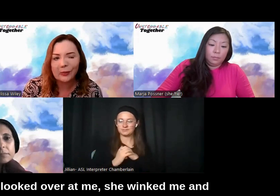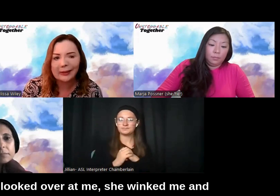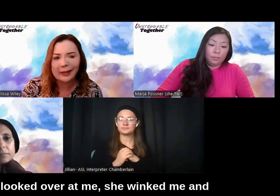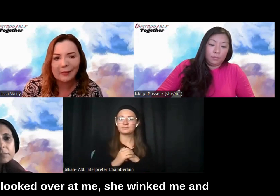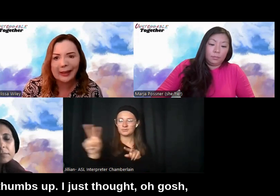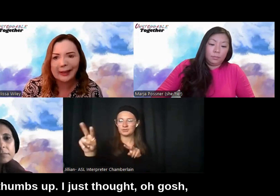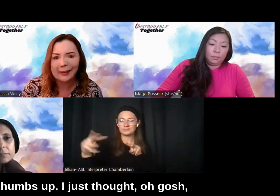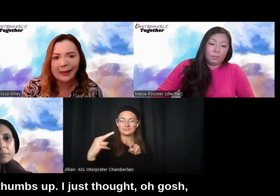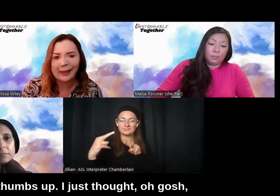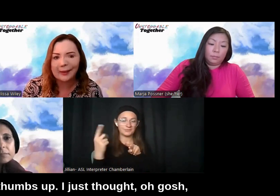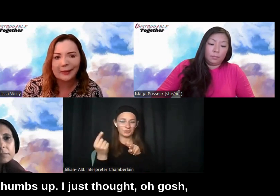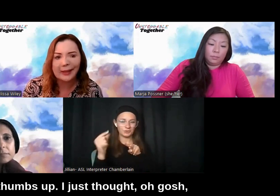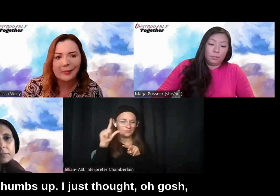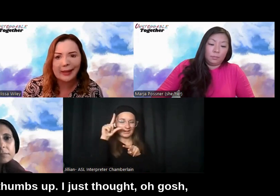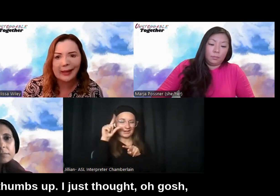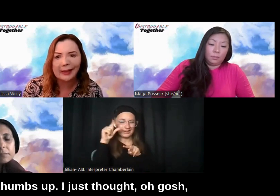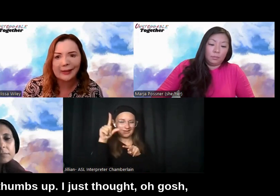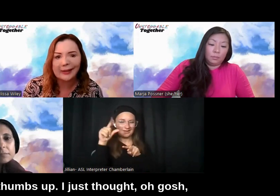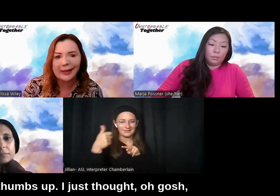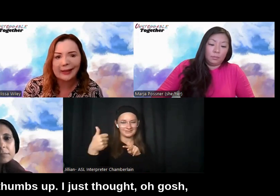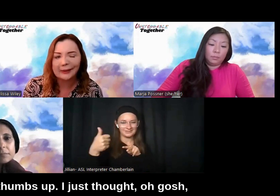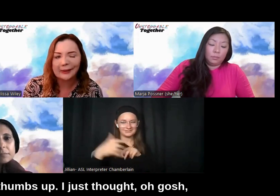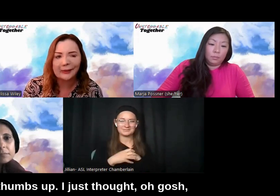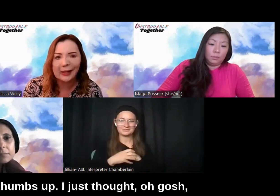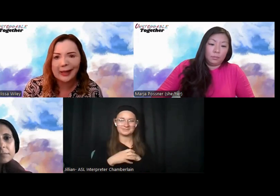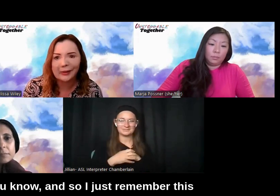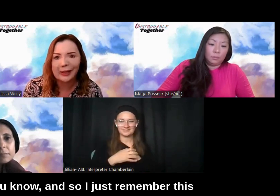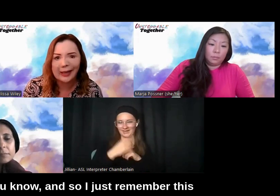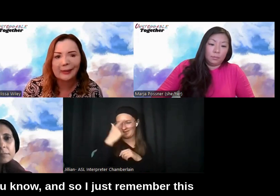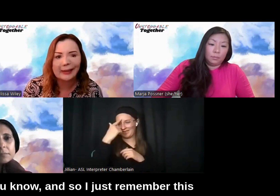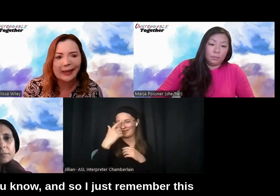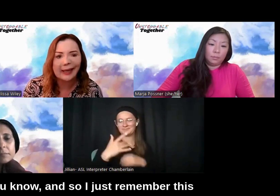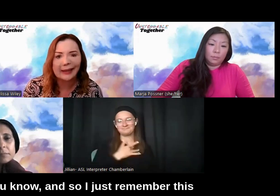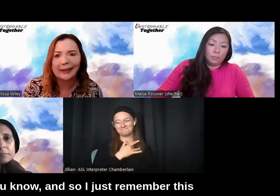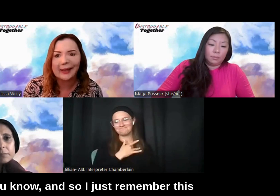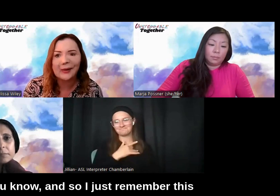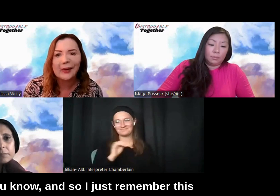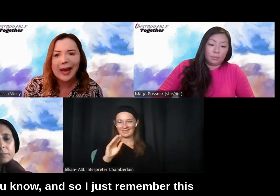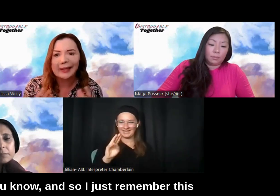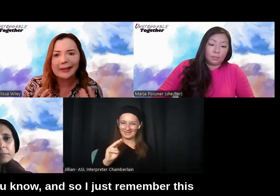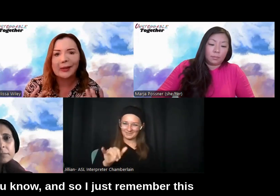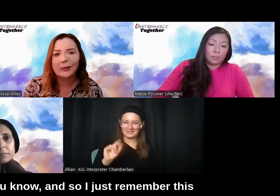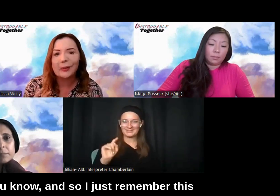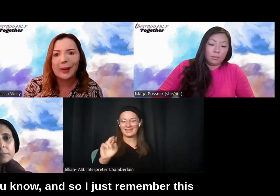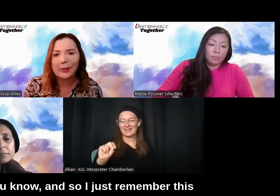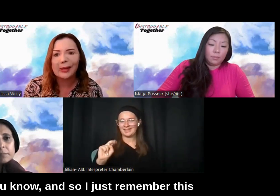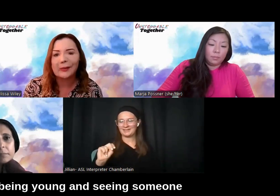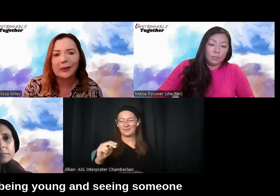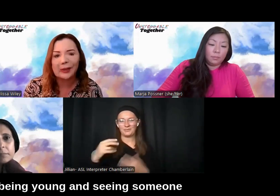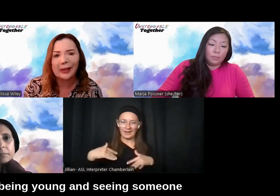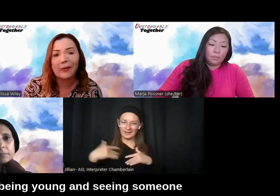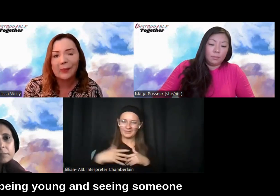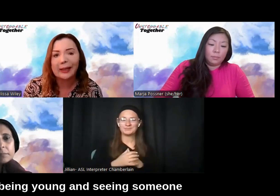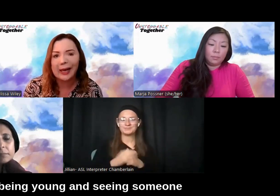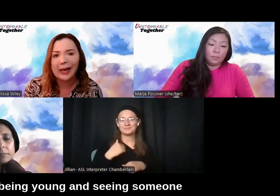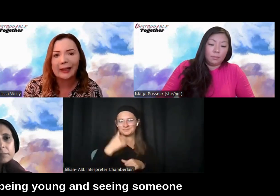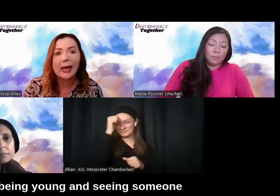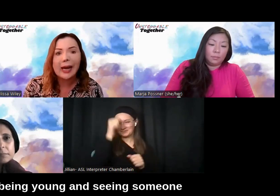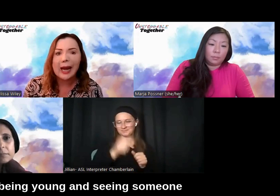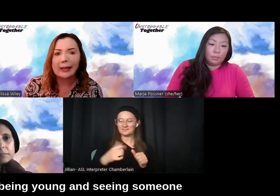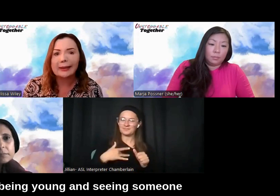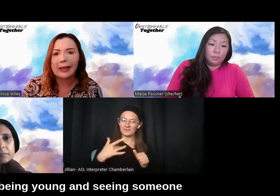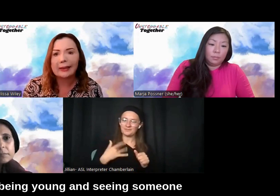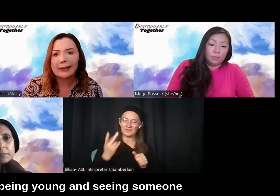she winked at me and gave me a thumbs up. And I just thought, oh gosh, Amy Tan, And so I just remember this feeling of being